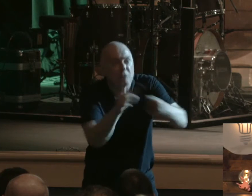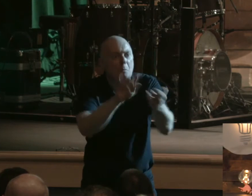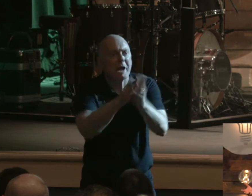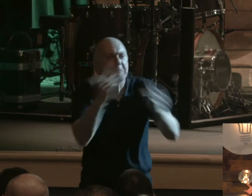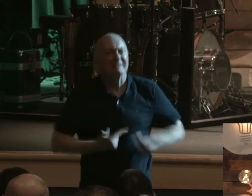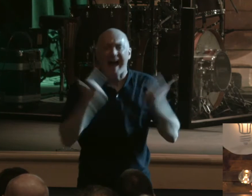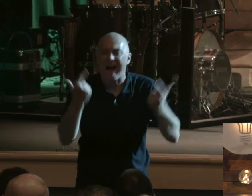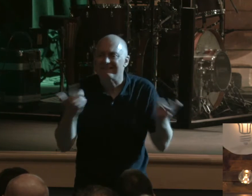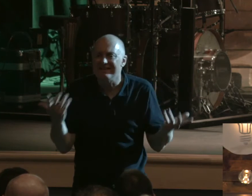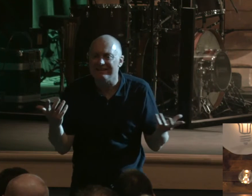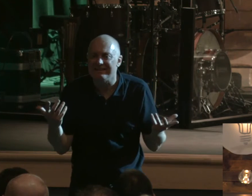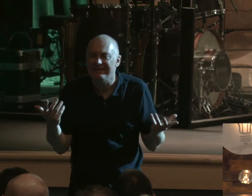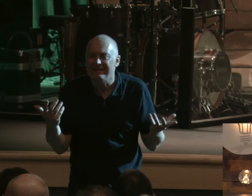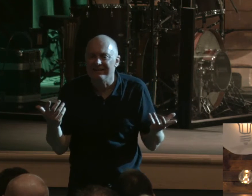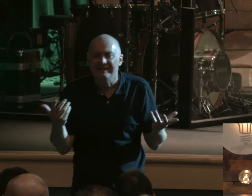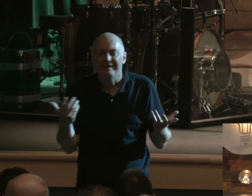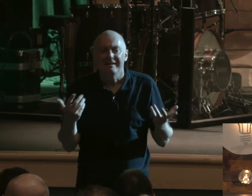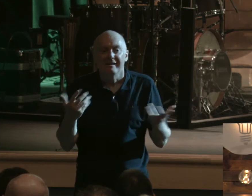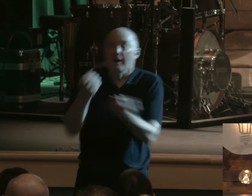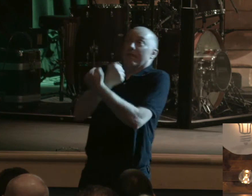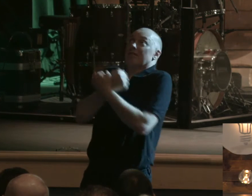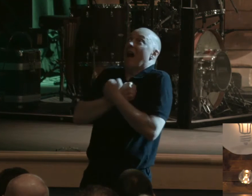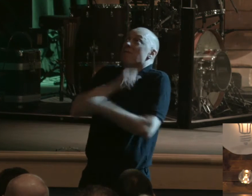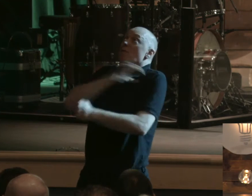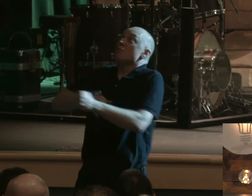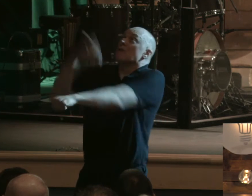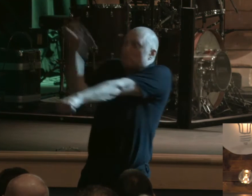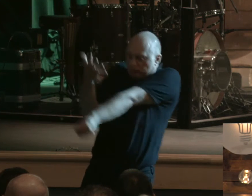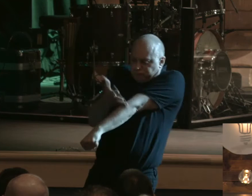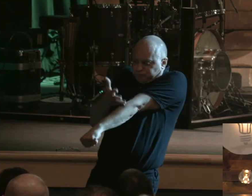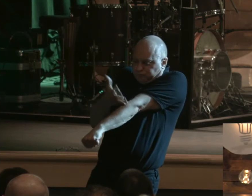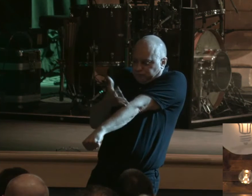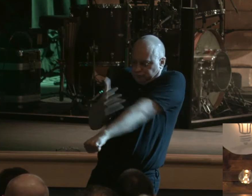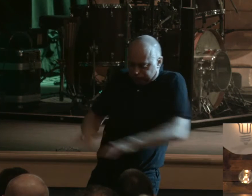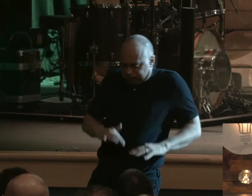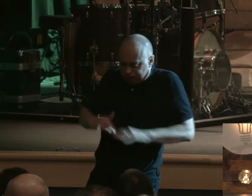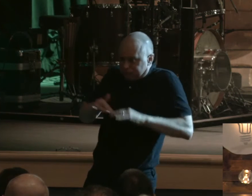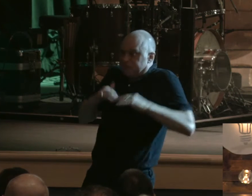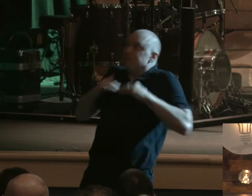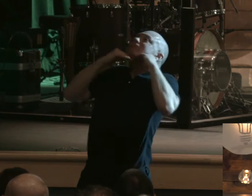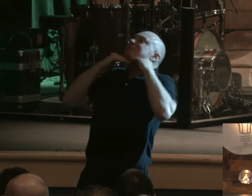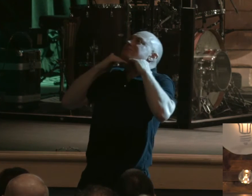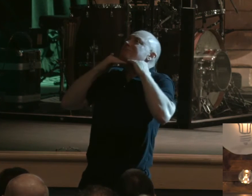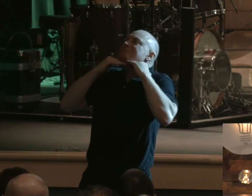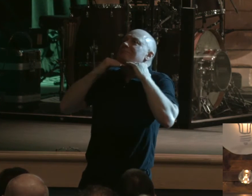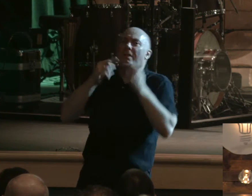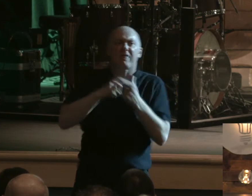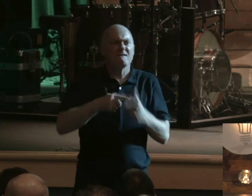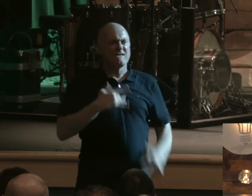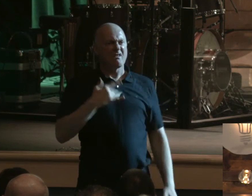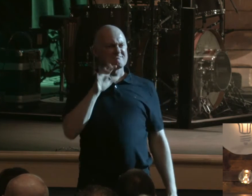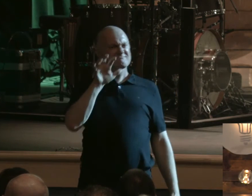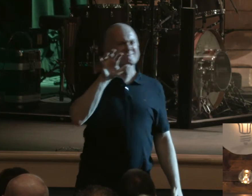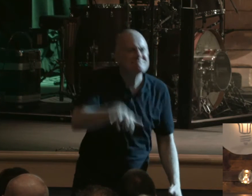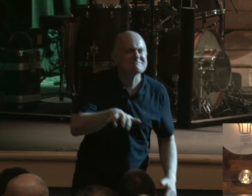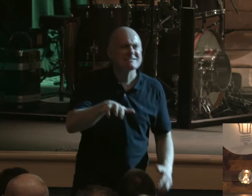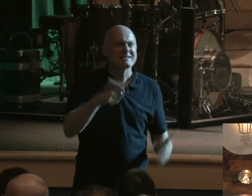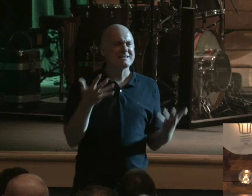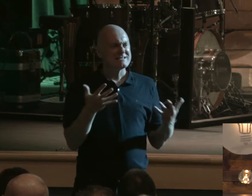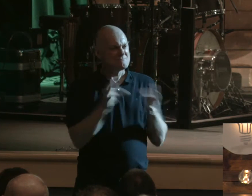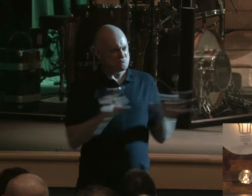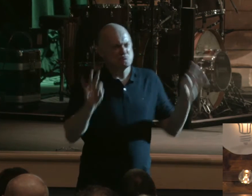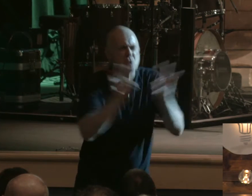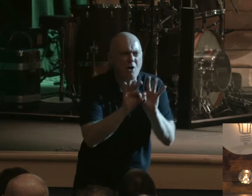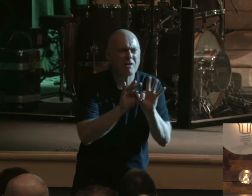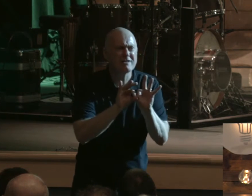come alive. It's the love of Christ then that compels us, that gives us